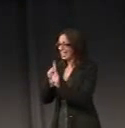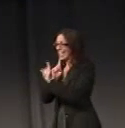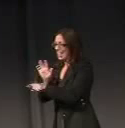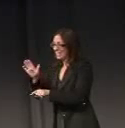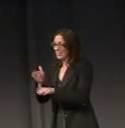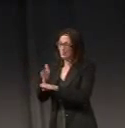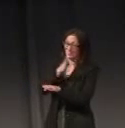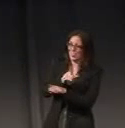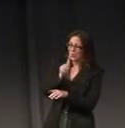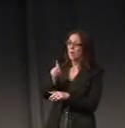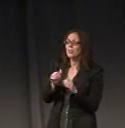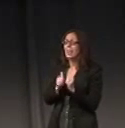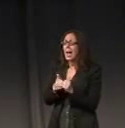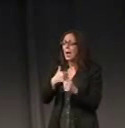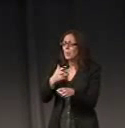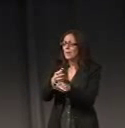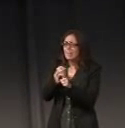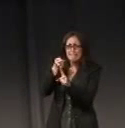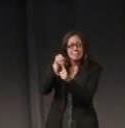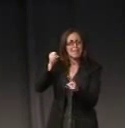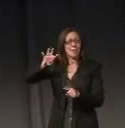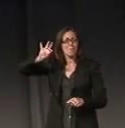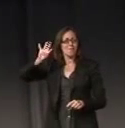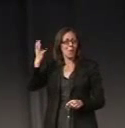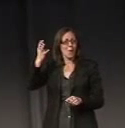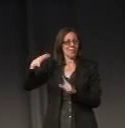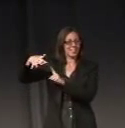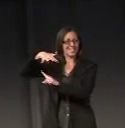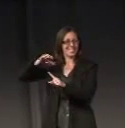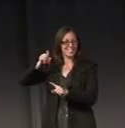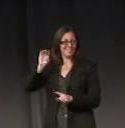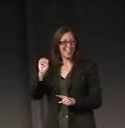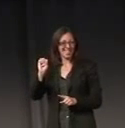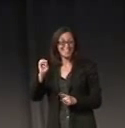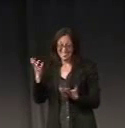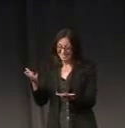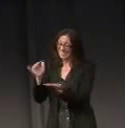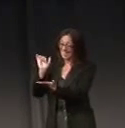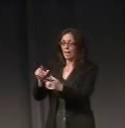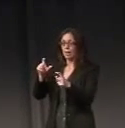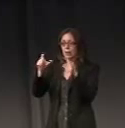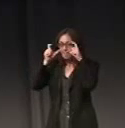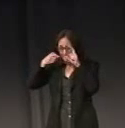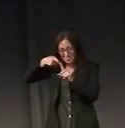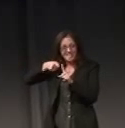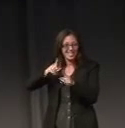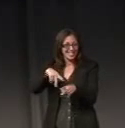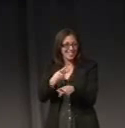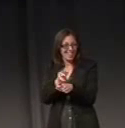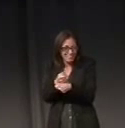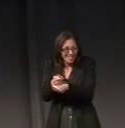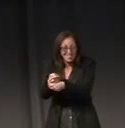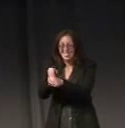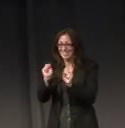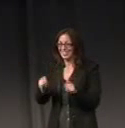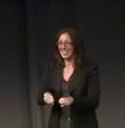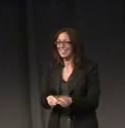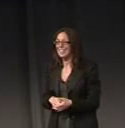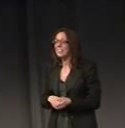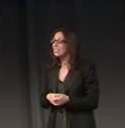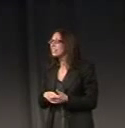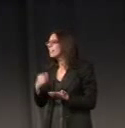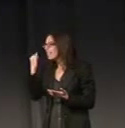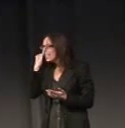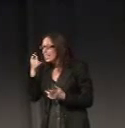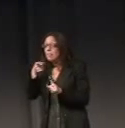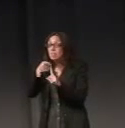do. Whereas Poincaré's investigation into the 4th dimension questioned the relation of mathematicians' geometrical